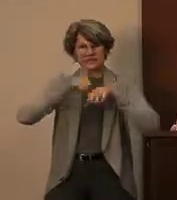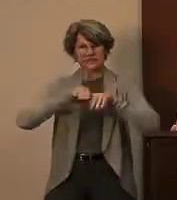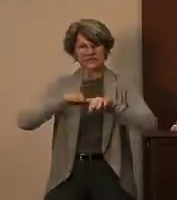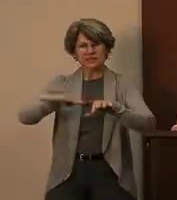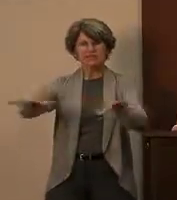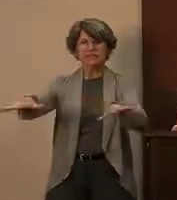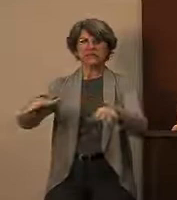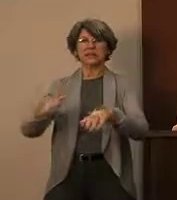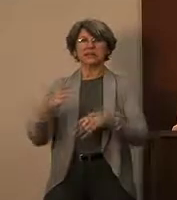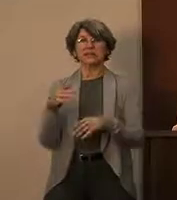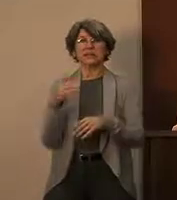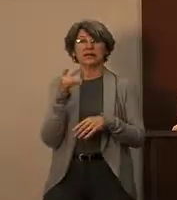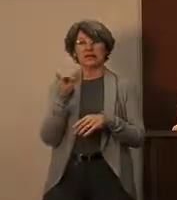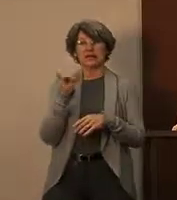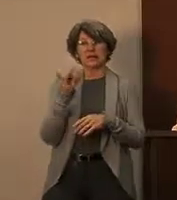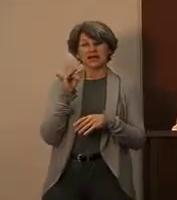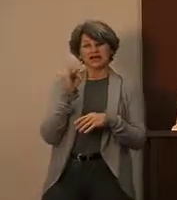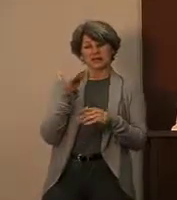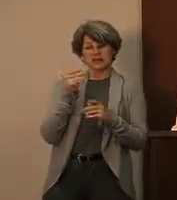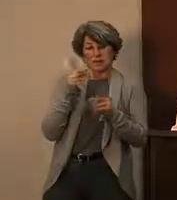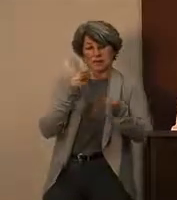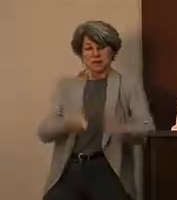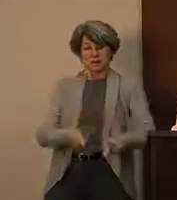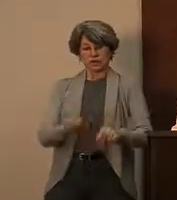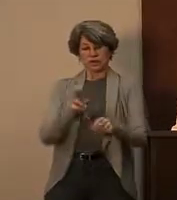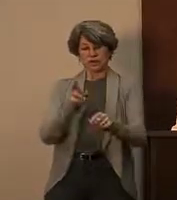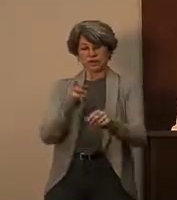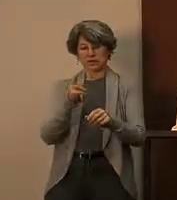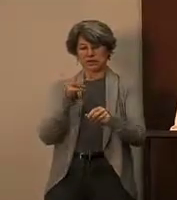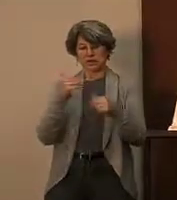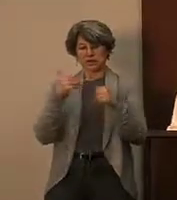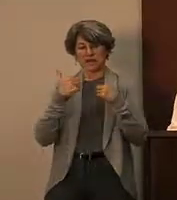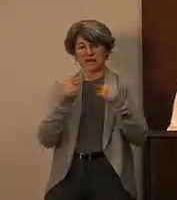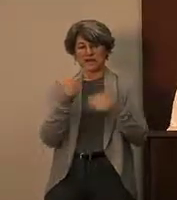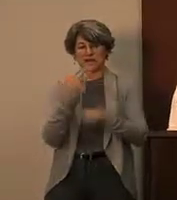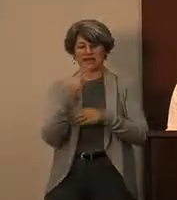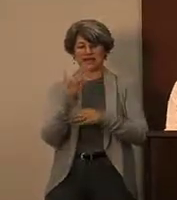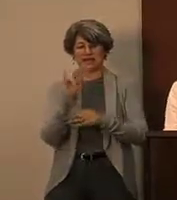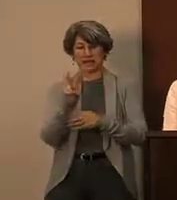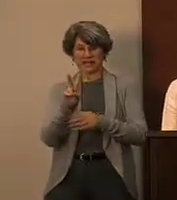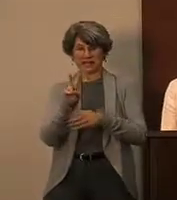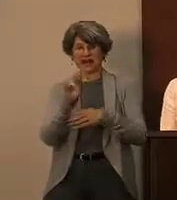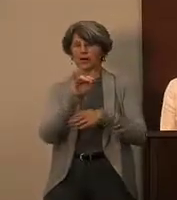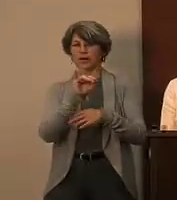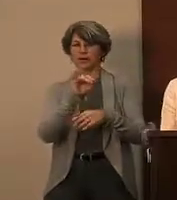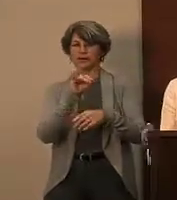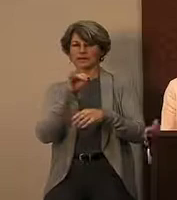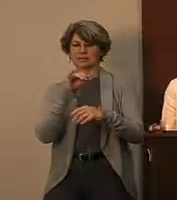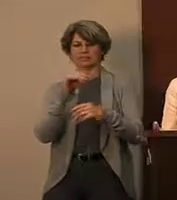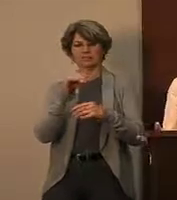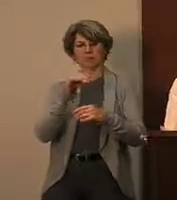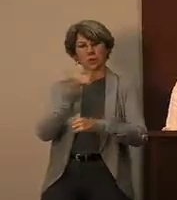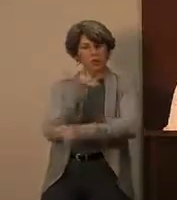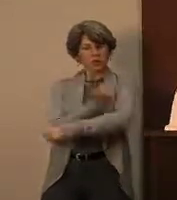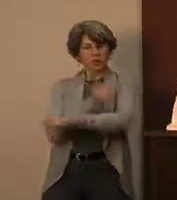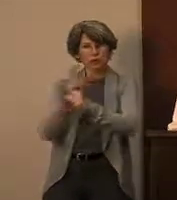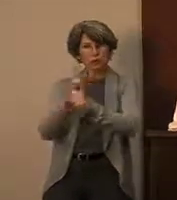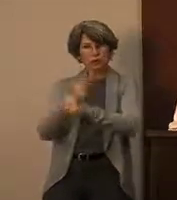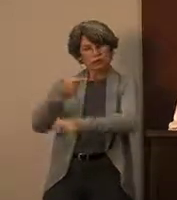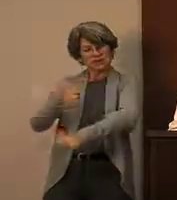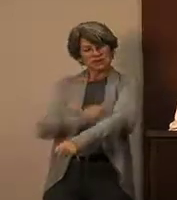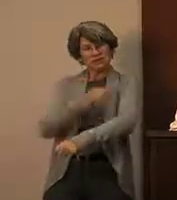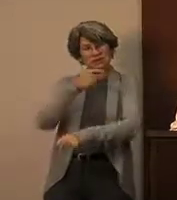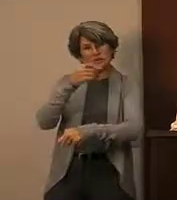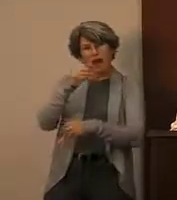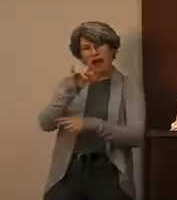that's presently has IV drug use, anybody having hemodialysis, and then again, I'll point this out again, as